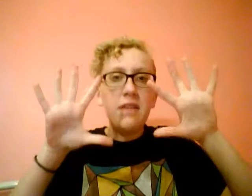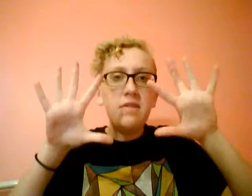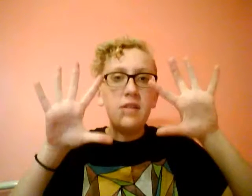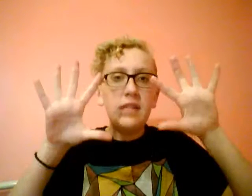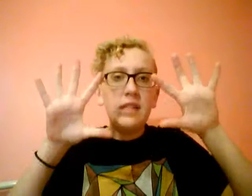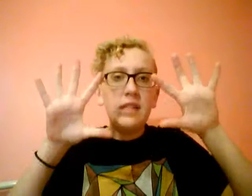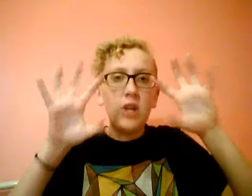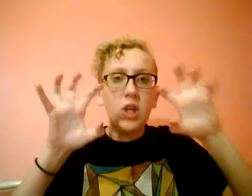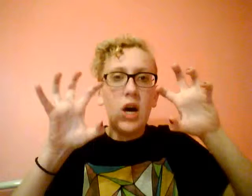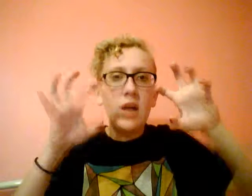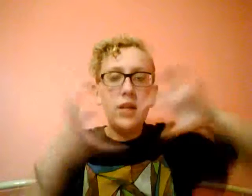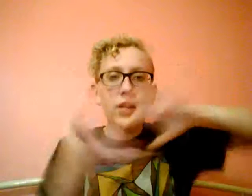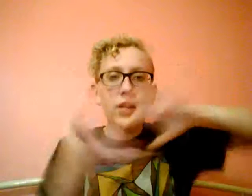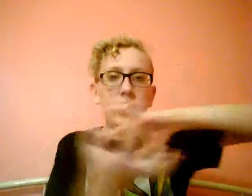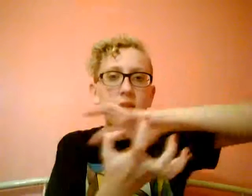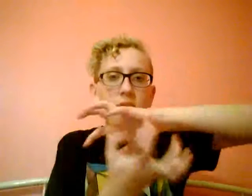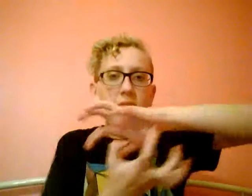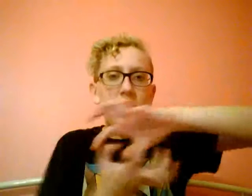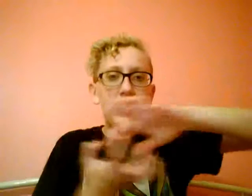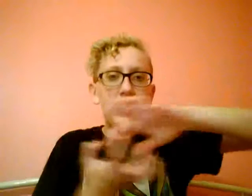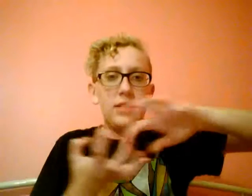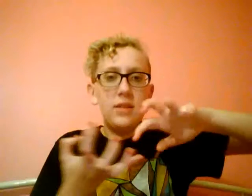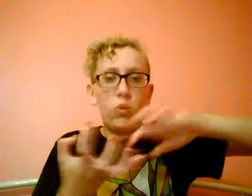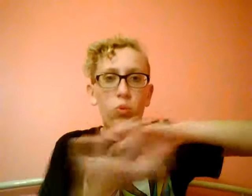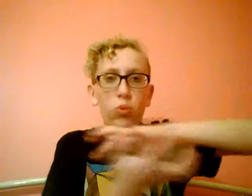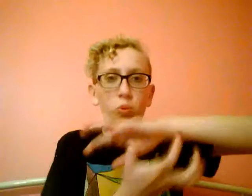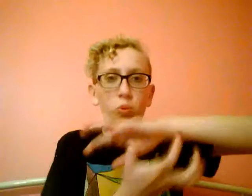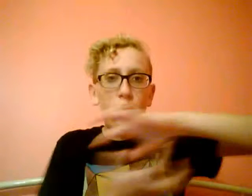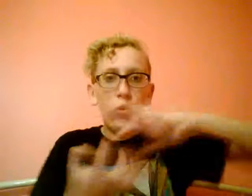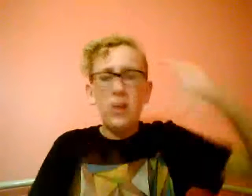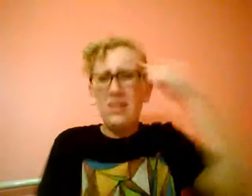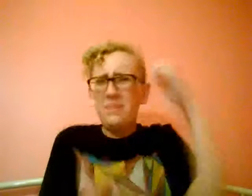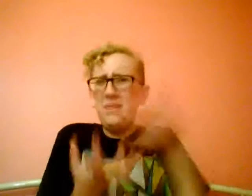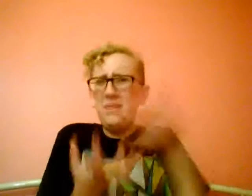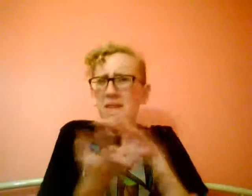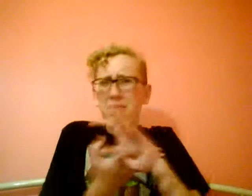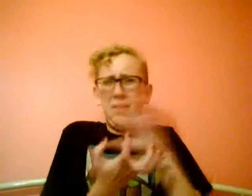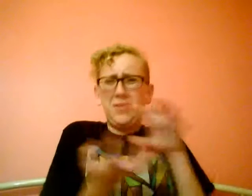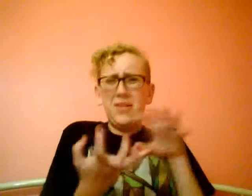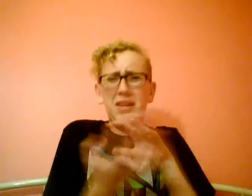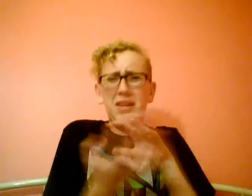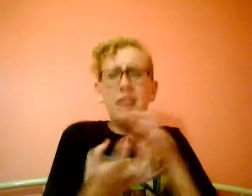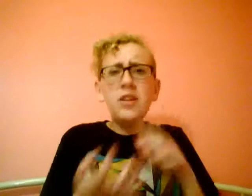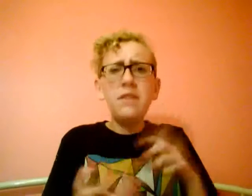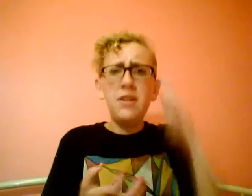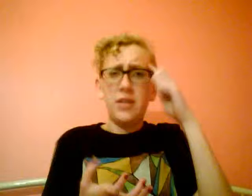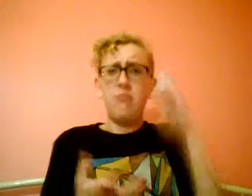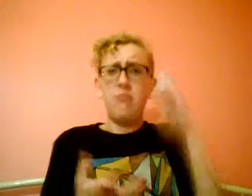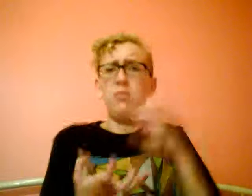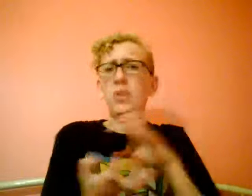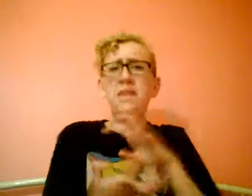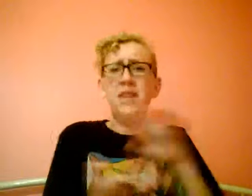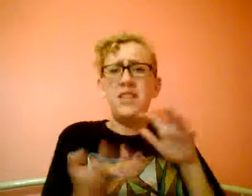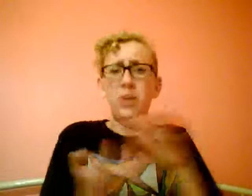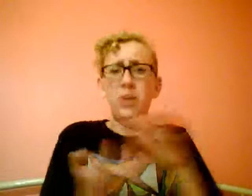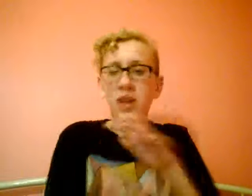five. Claw like this. I'm confused. And look confused, like, what the fuck's going